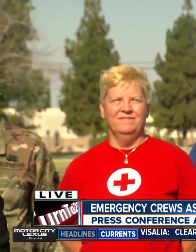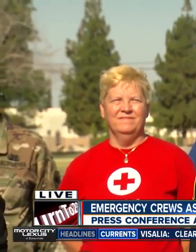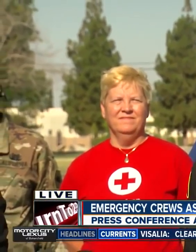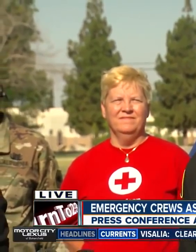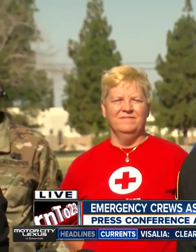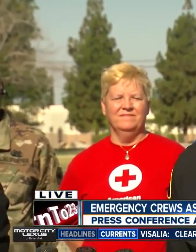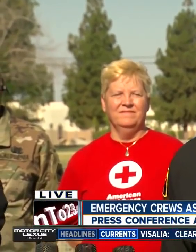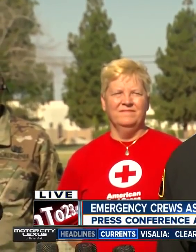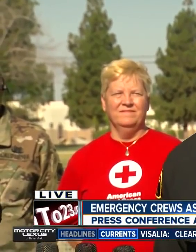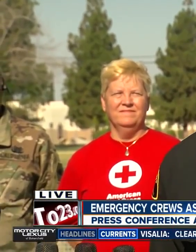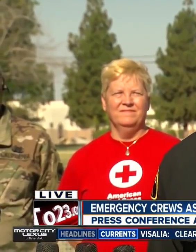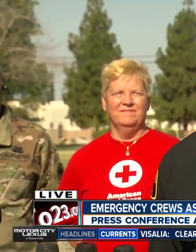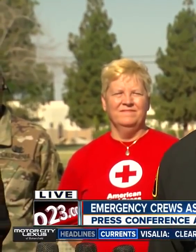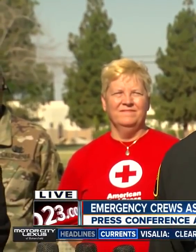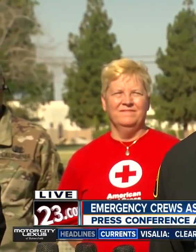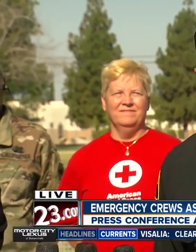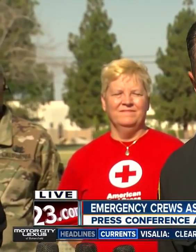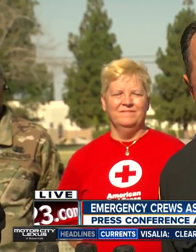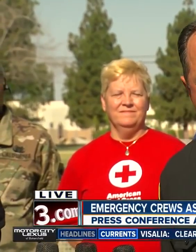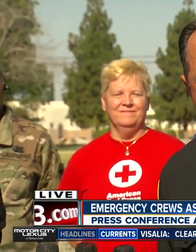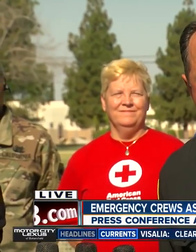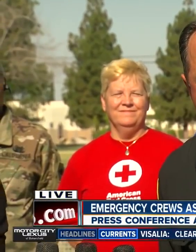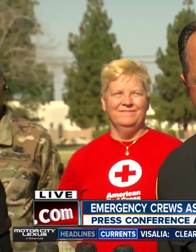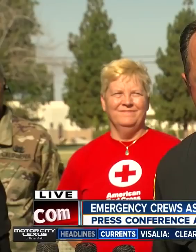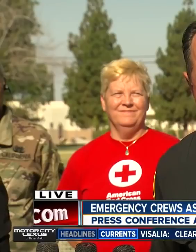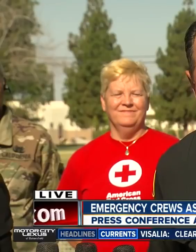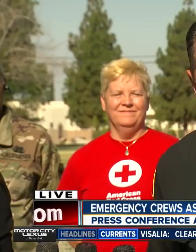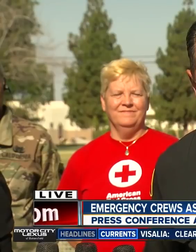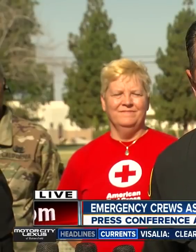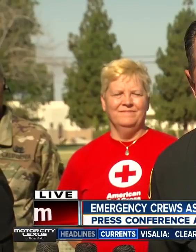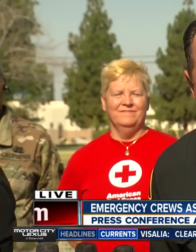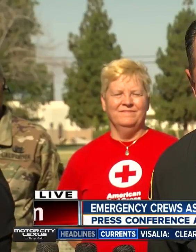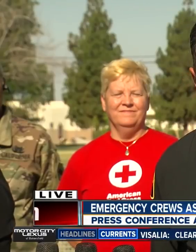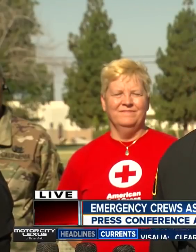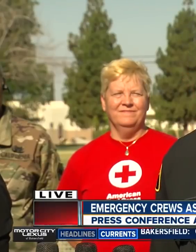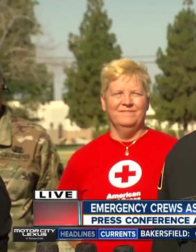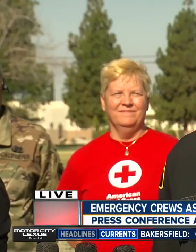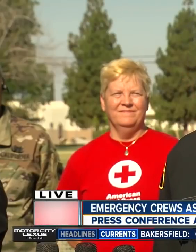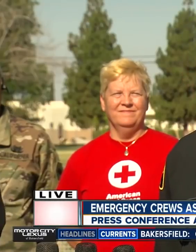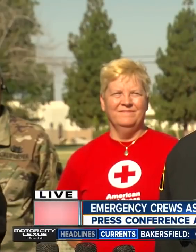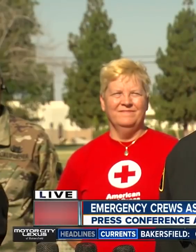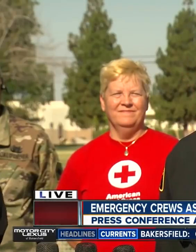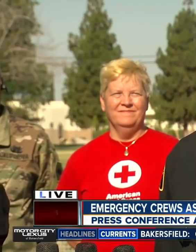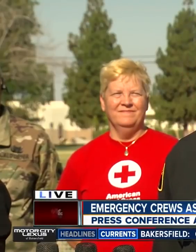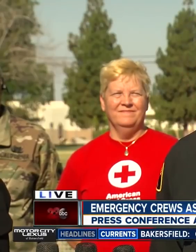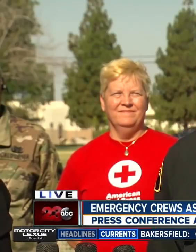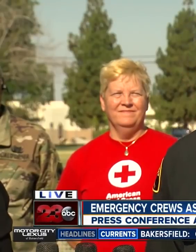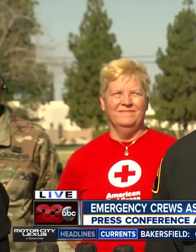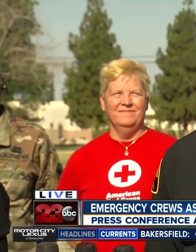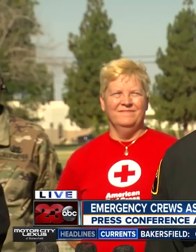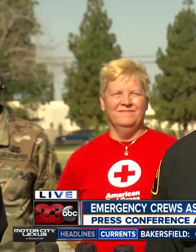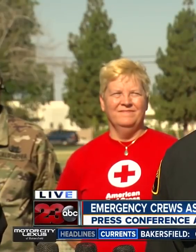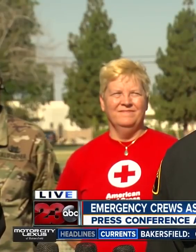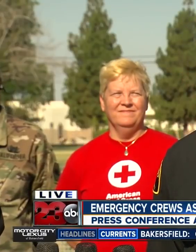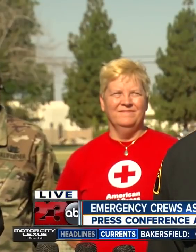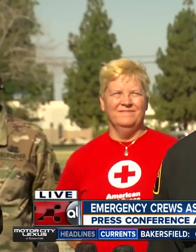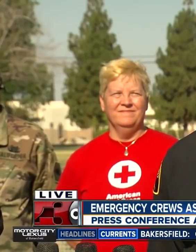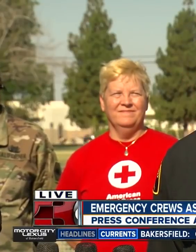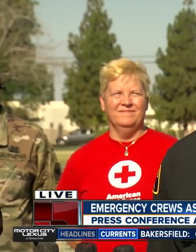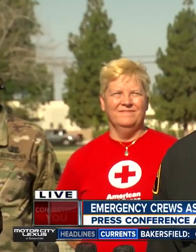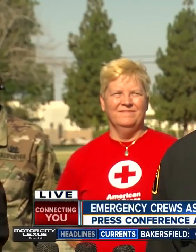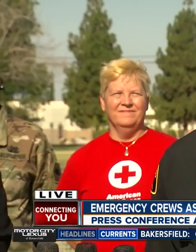to help throughout Kern County. And we are obviously concerned about all of Kern County as a whole. So